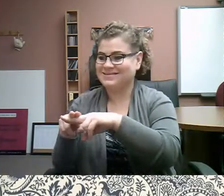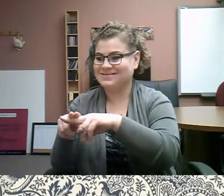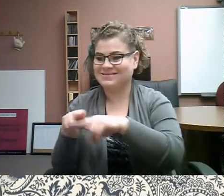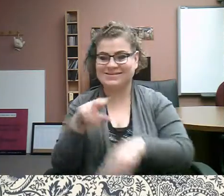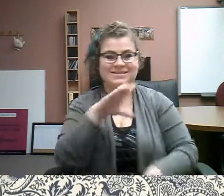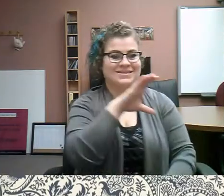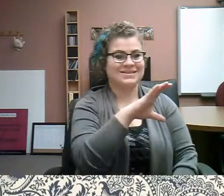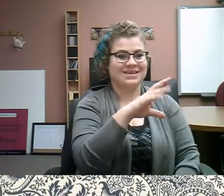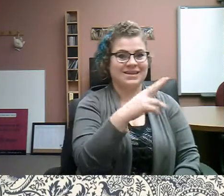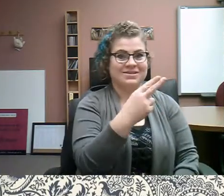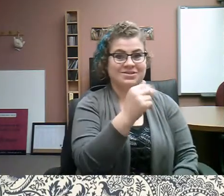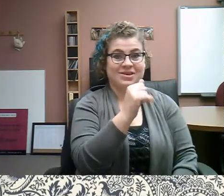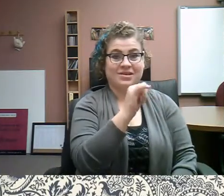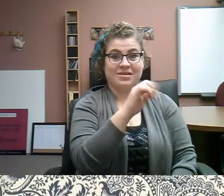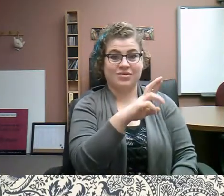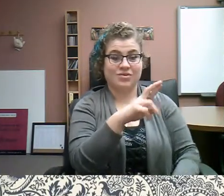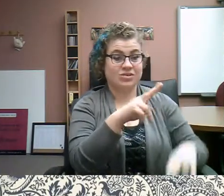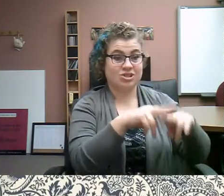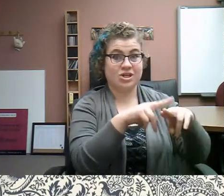Chair, sit.